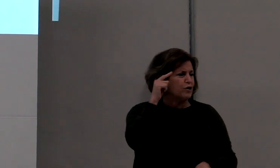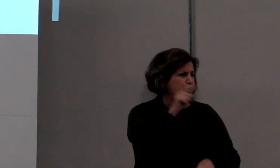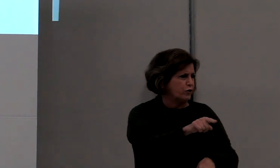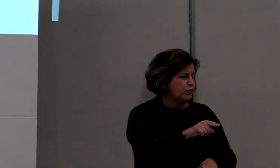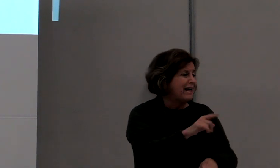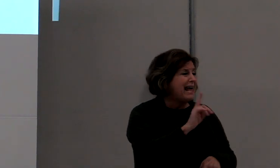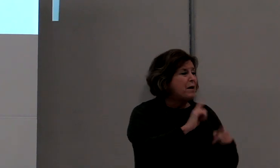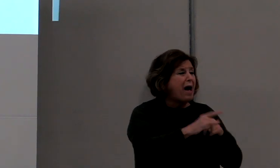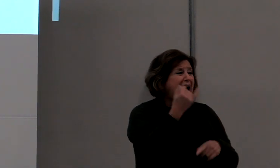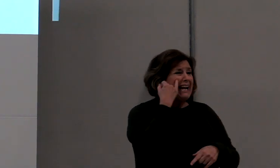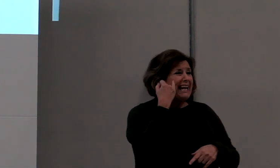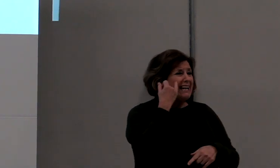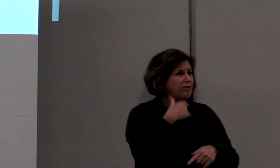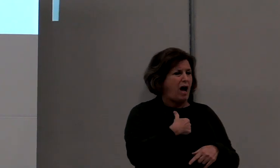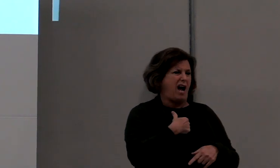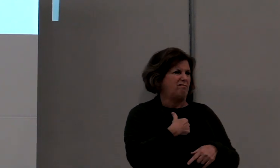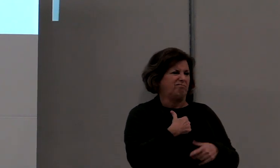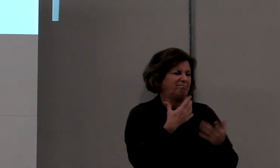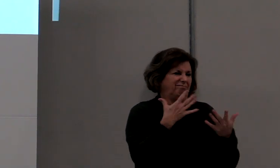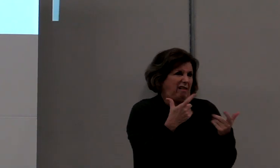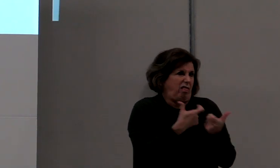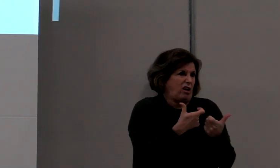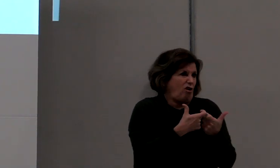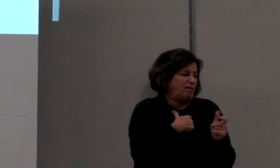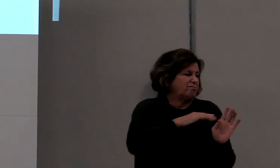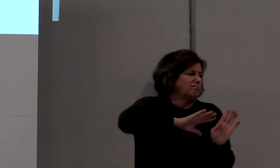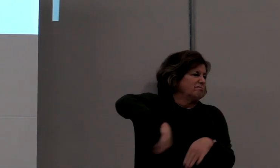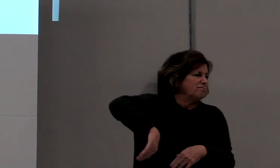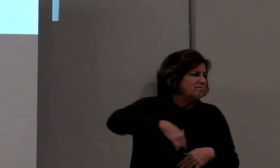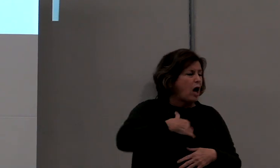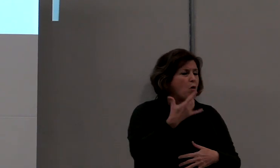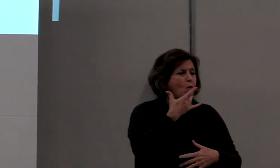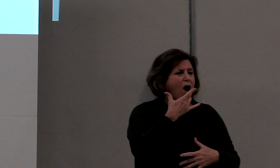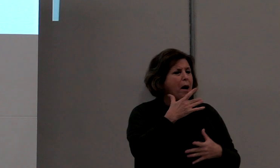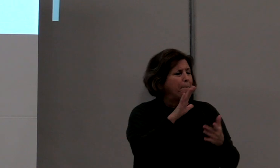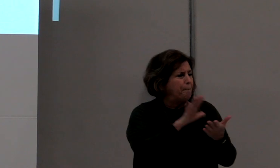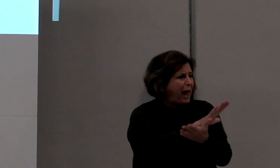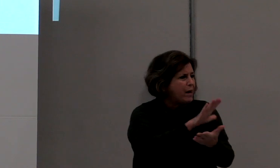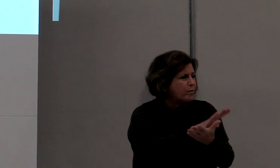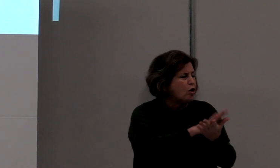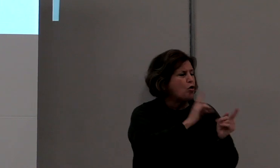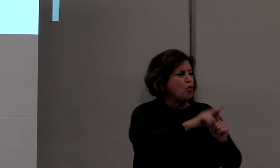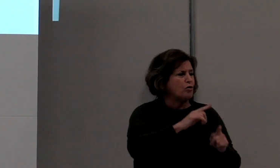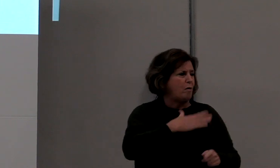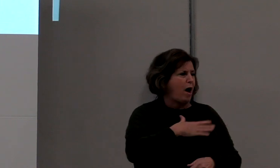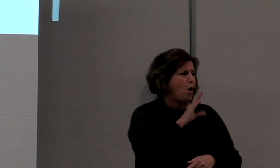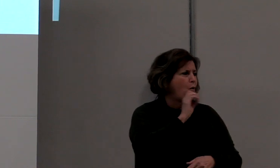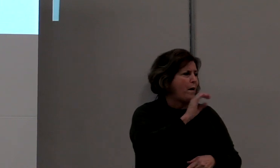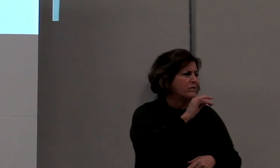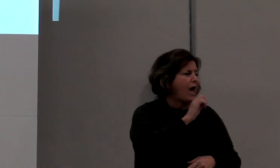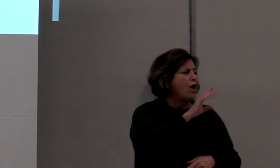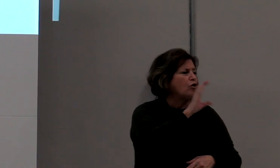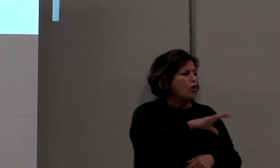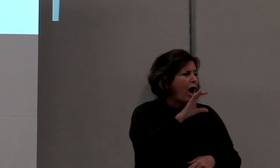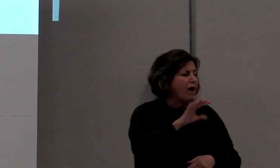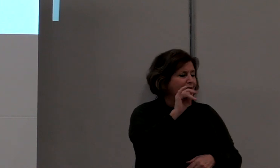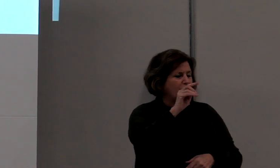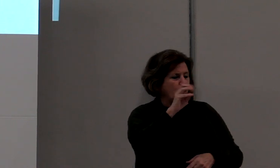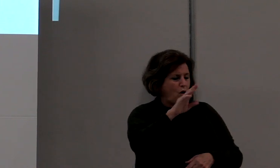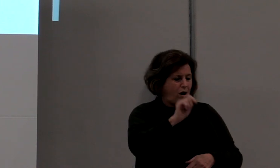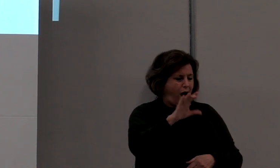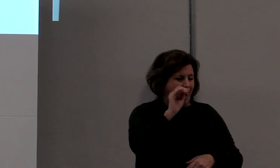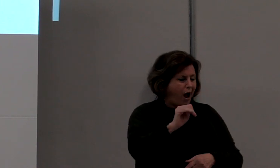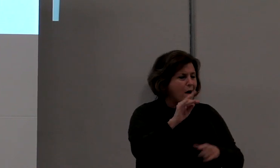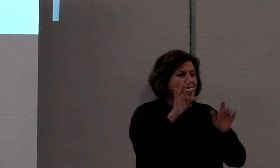If by chance you didn't want to do anything electronically and you wanted another paper form, you can go to our website, cookcountyboardofreview.com. Go to